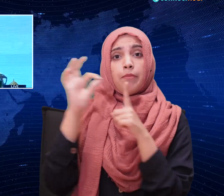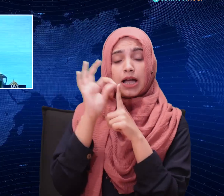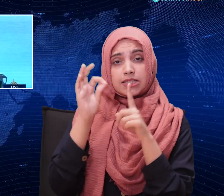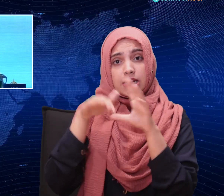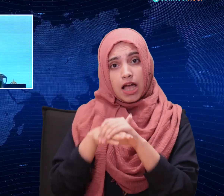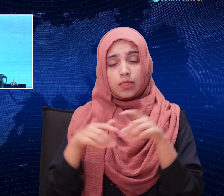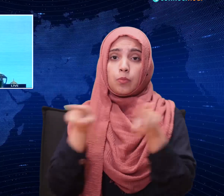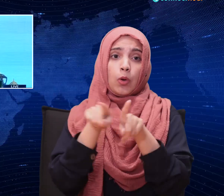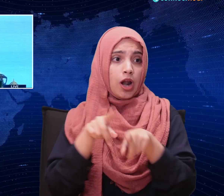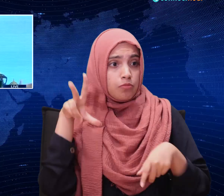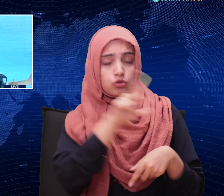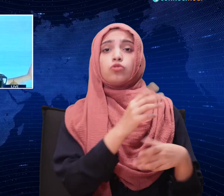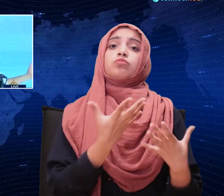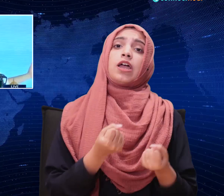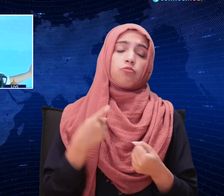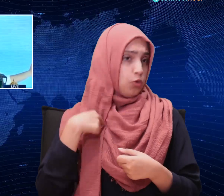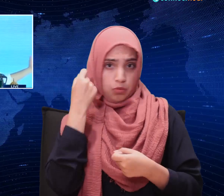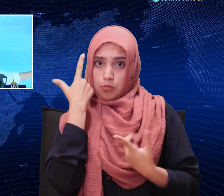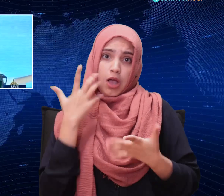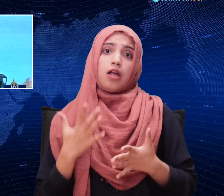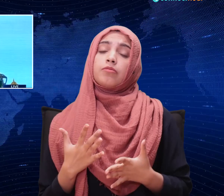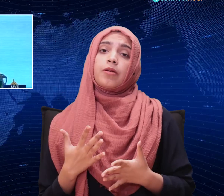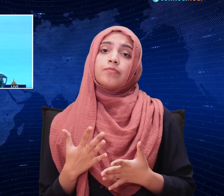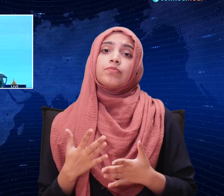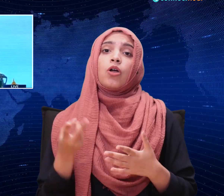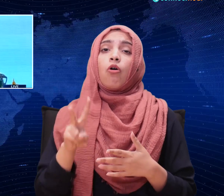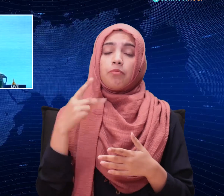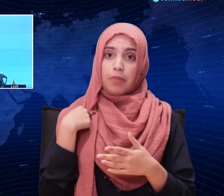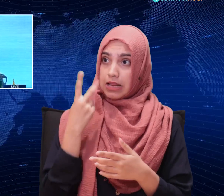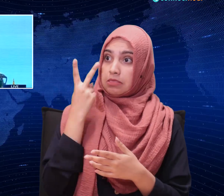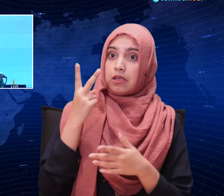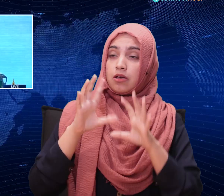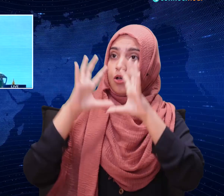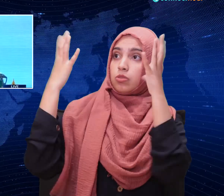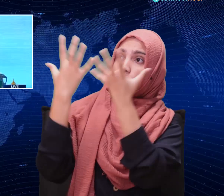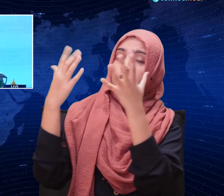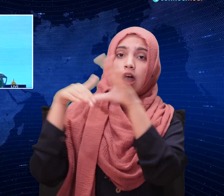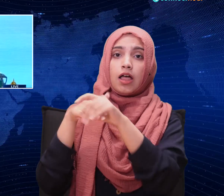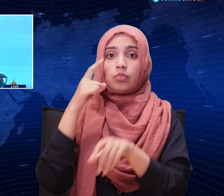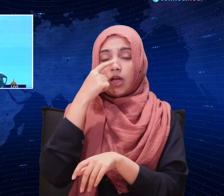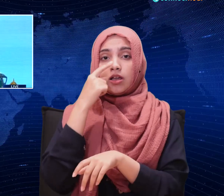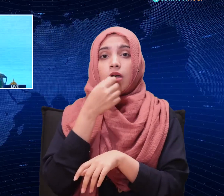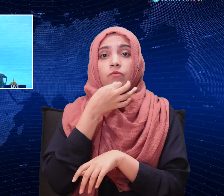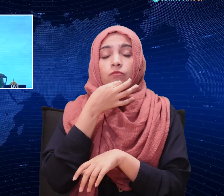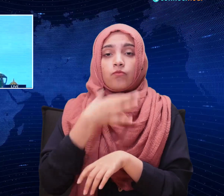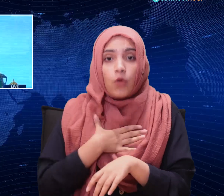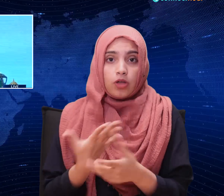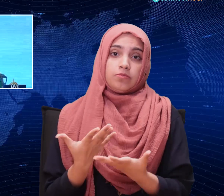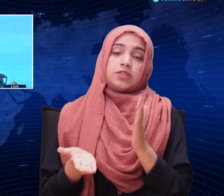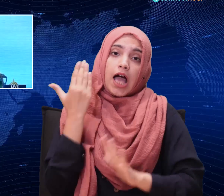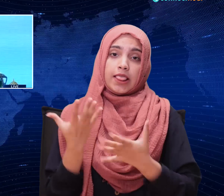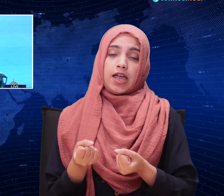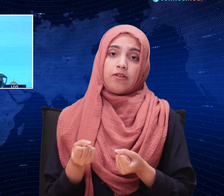have been to the entire world. The respect for women I saw while growing up existed in Muslim countries,